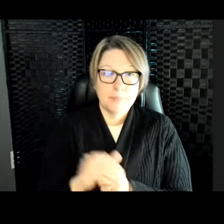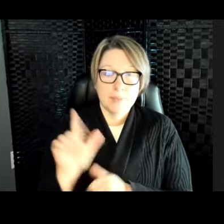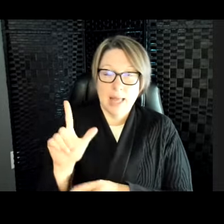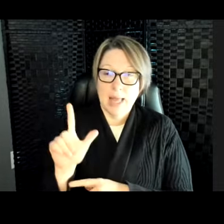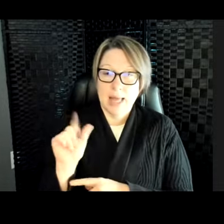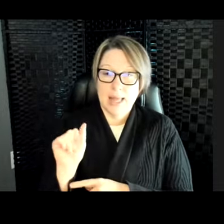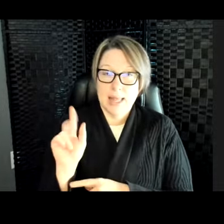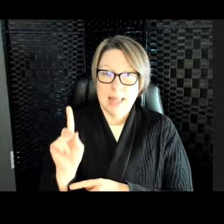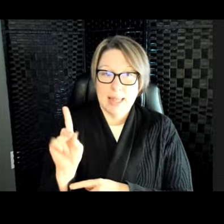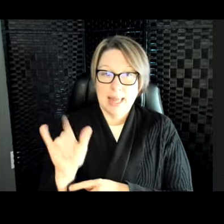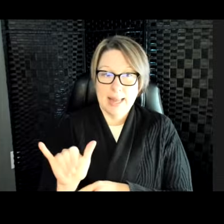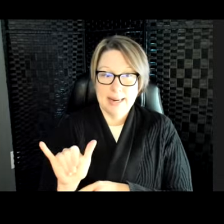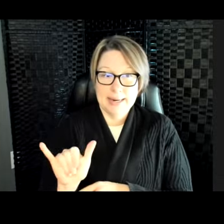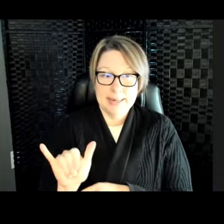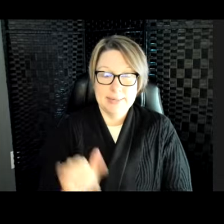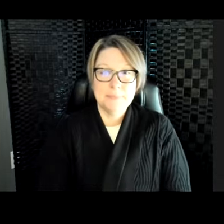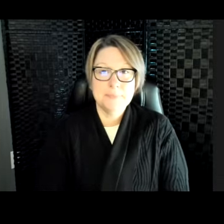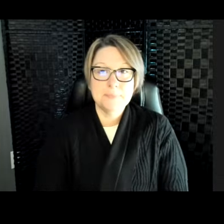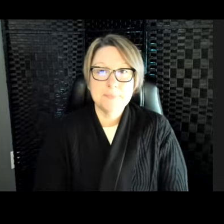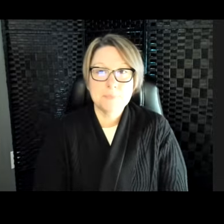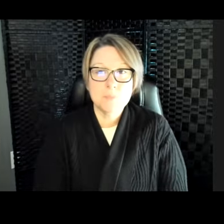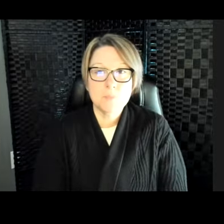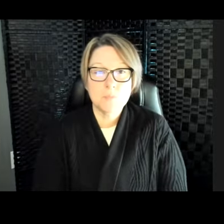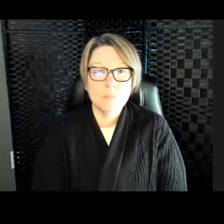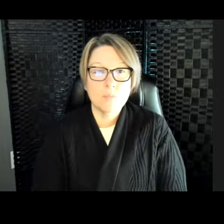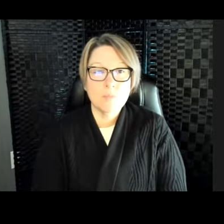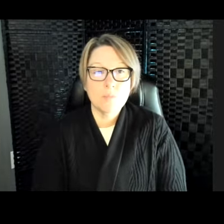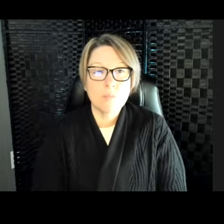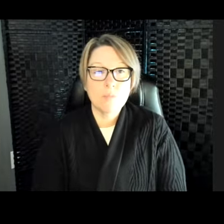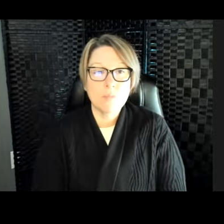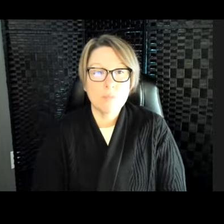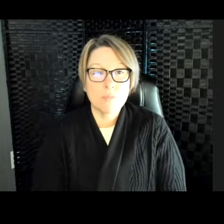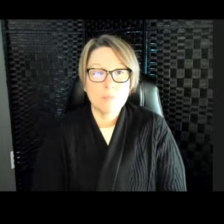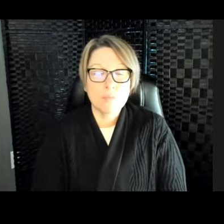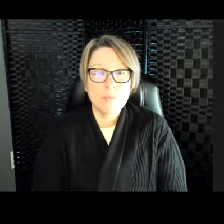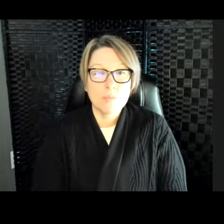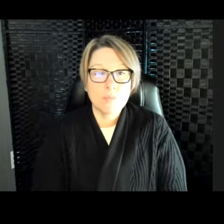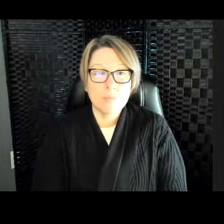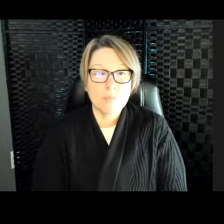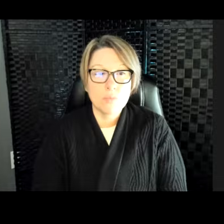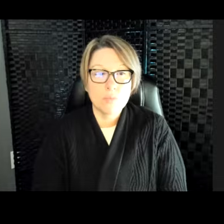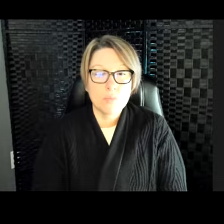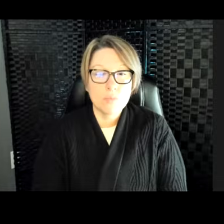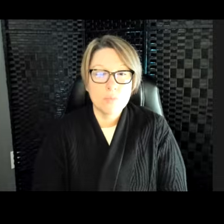and they are all three females,